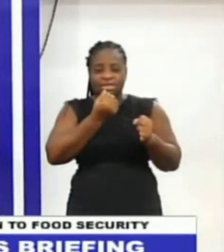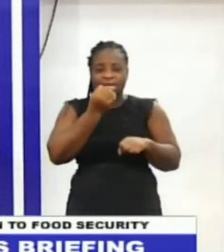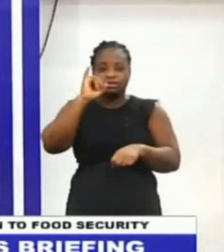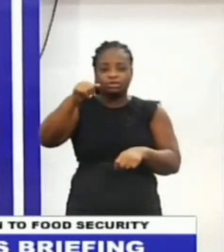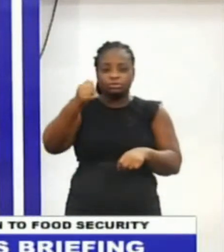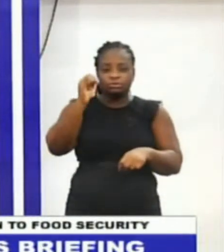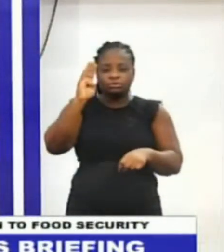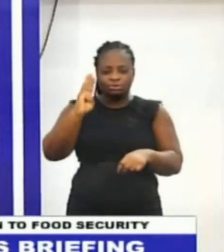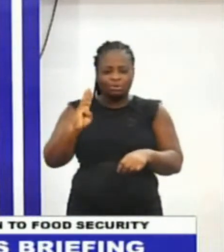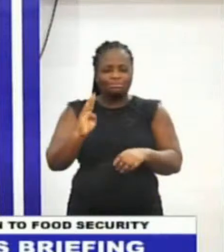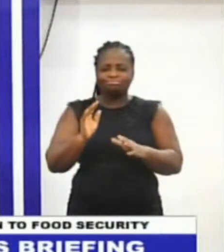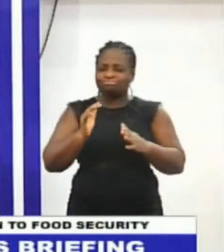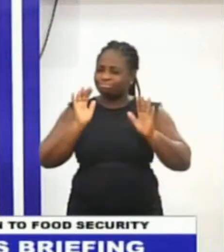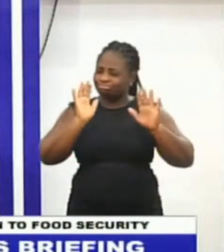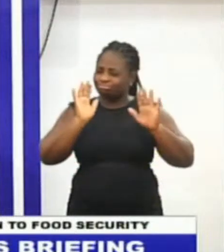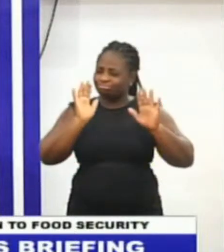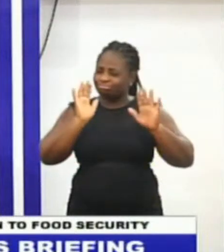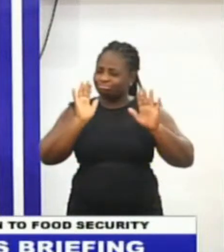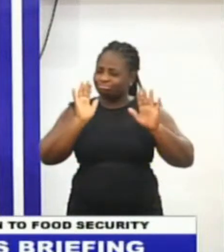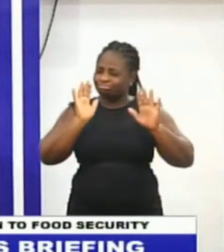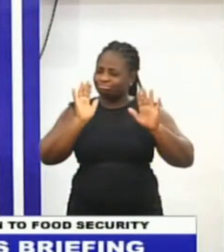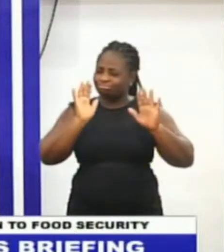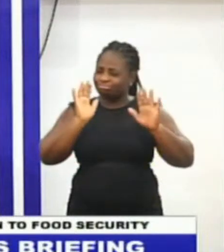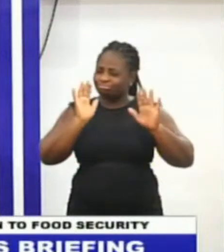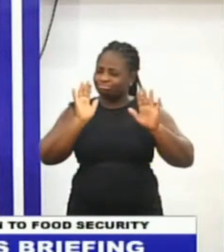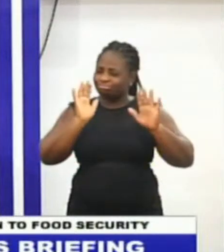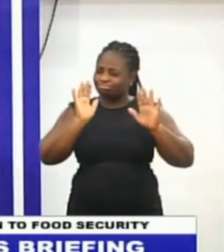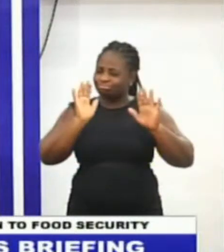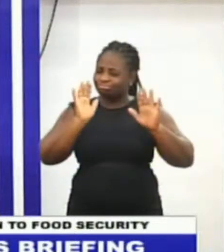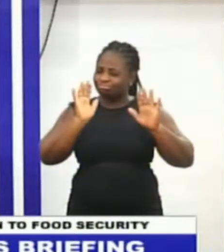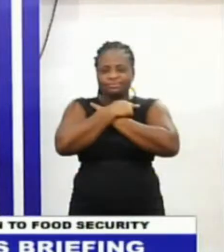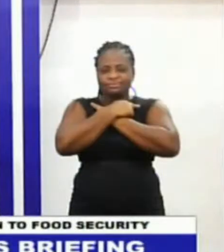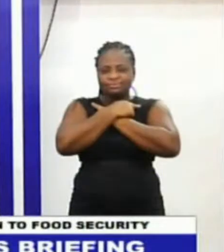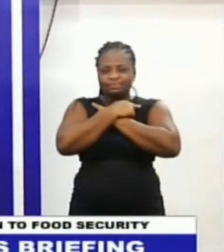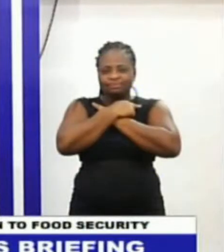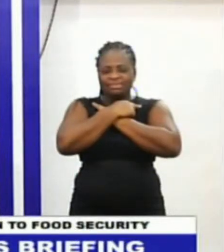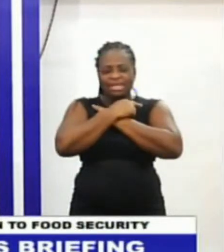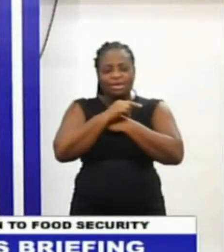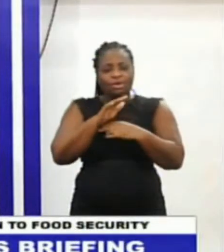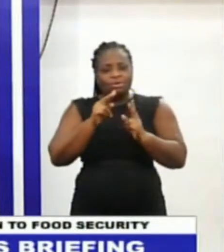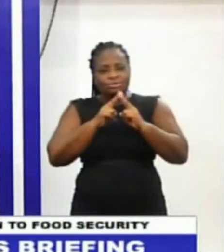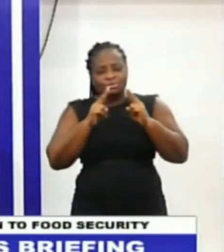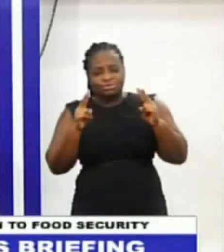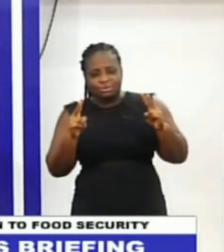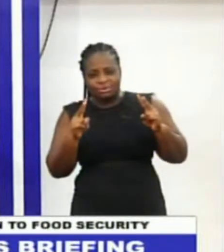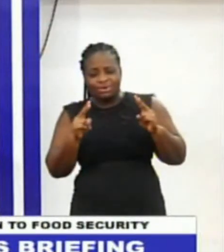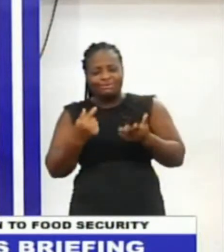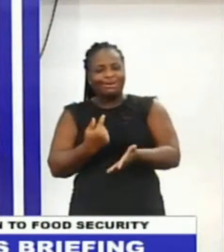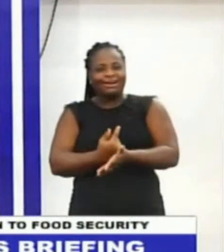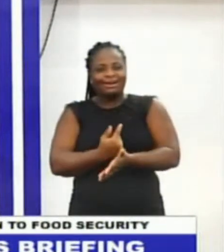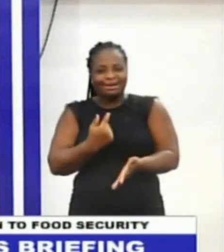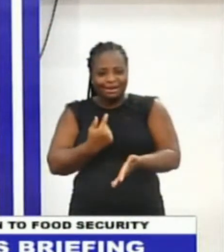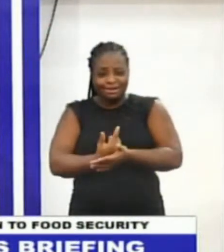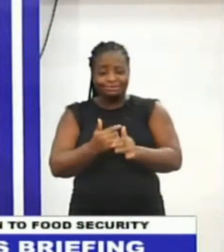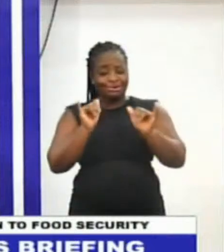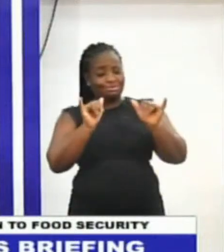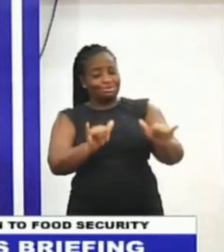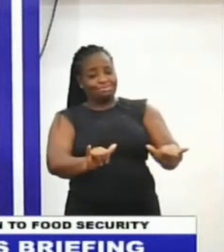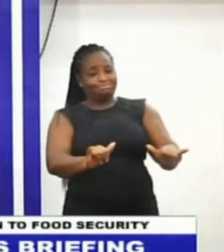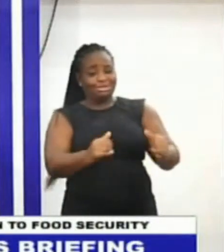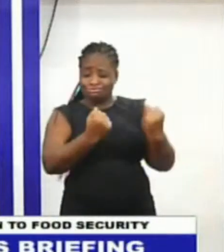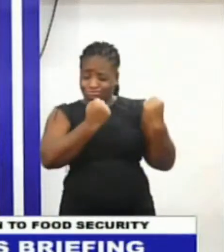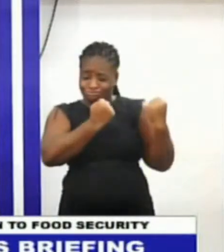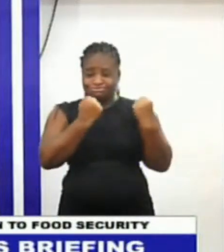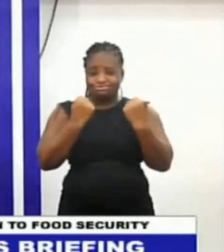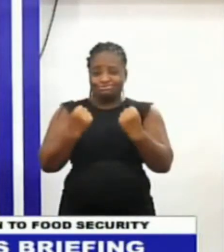to show great interest. So in terms of the fundamentals, Ghana still remains very, very strong,